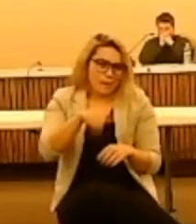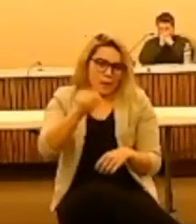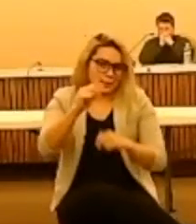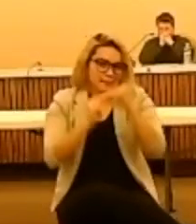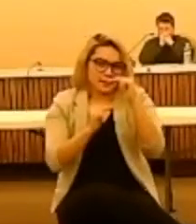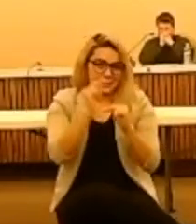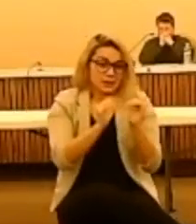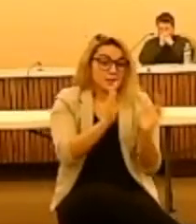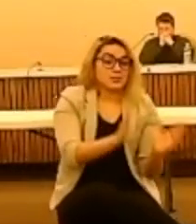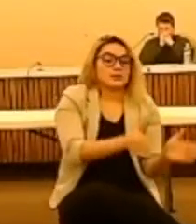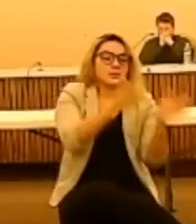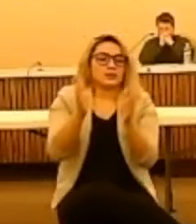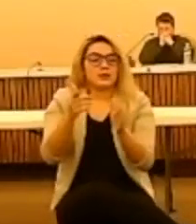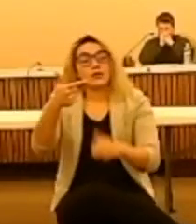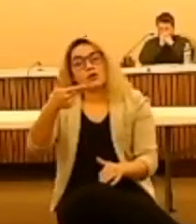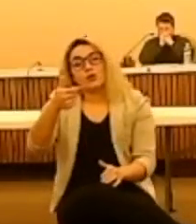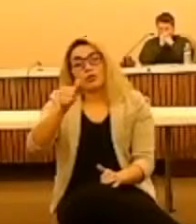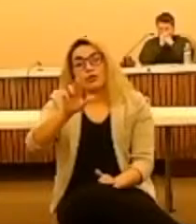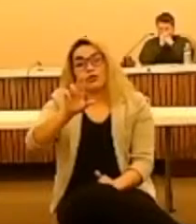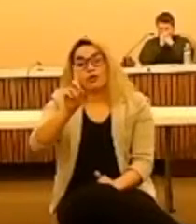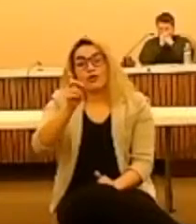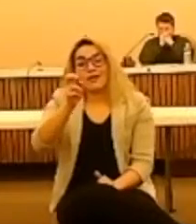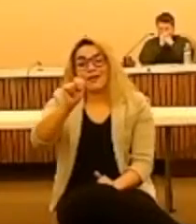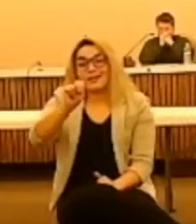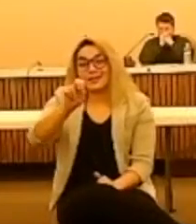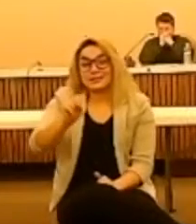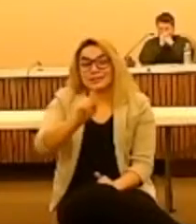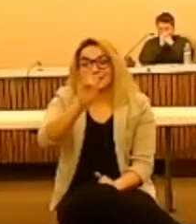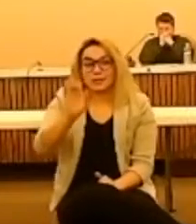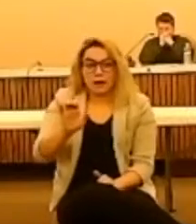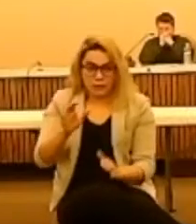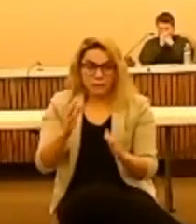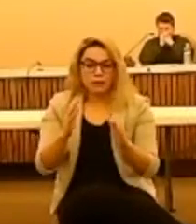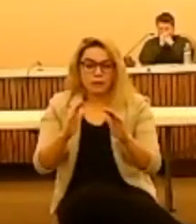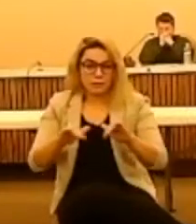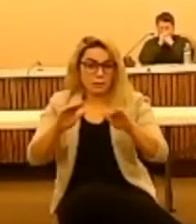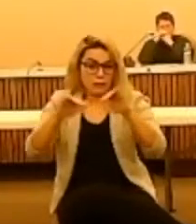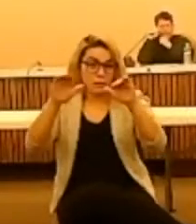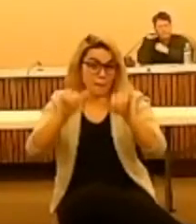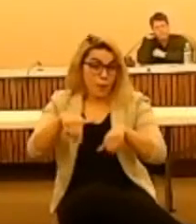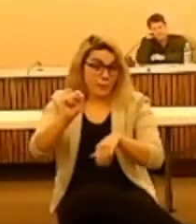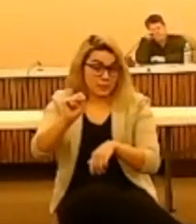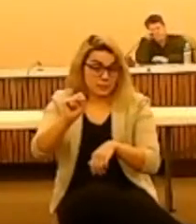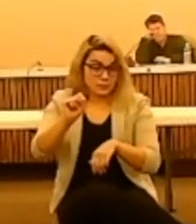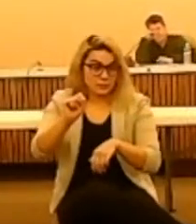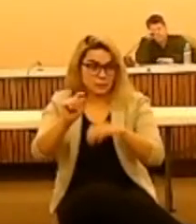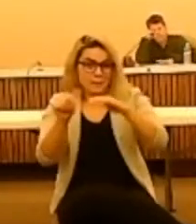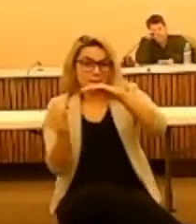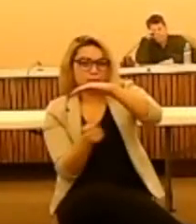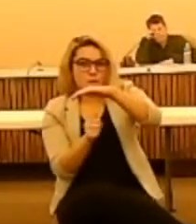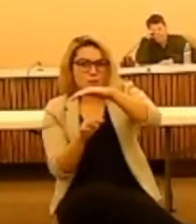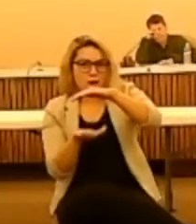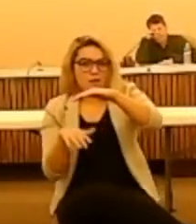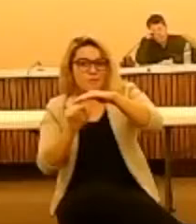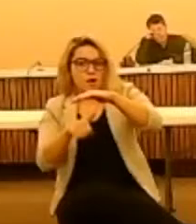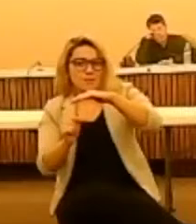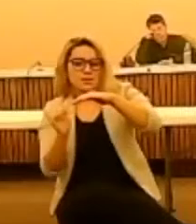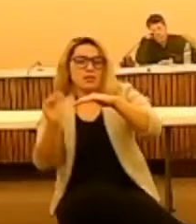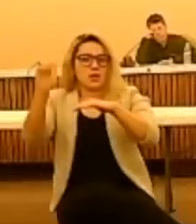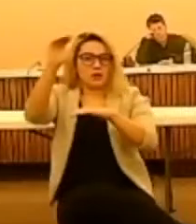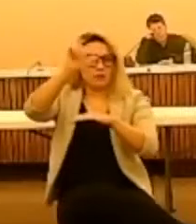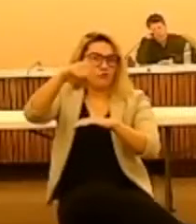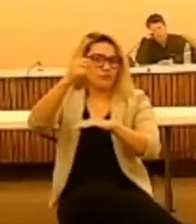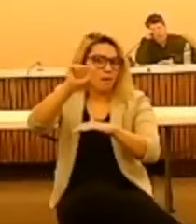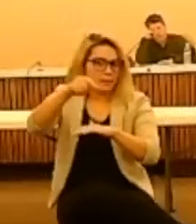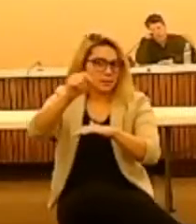was garden style apartments, and that's primarily what we are proposing. We have our own individual entries. There's